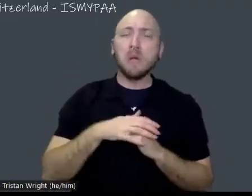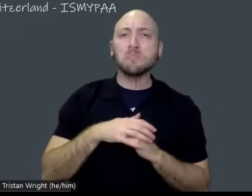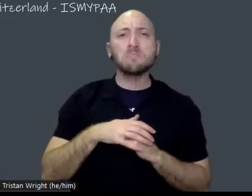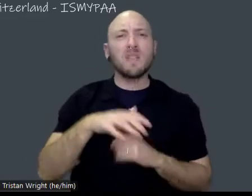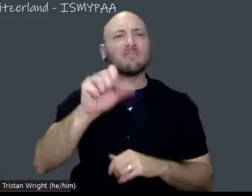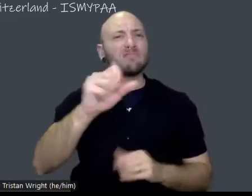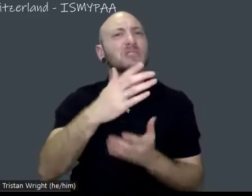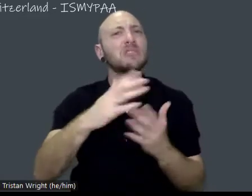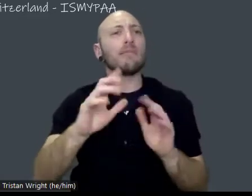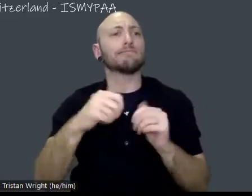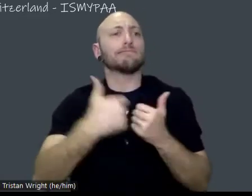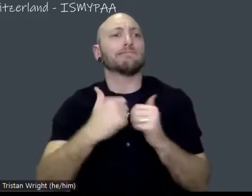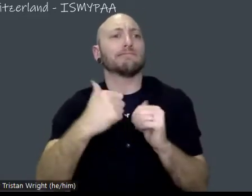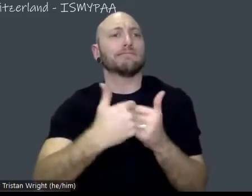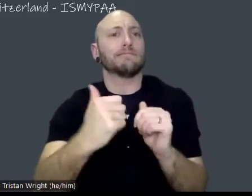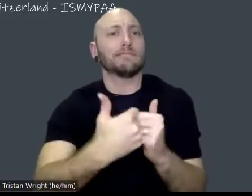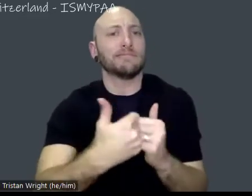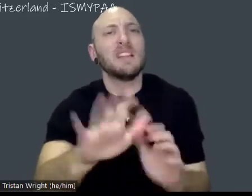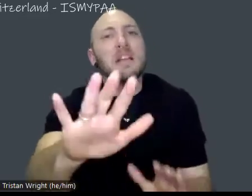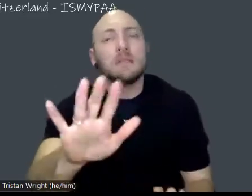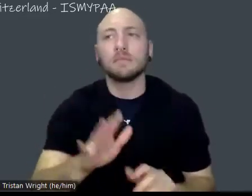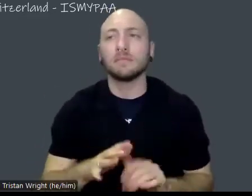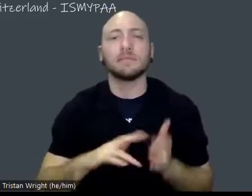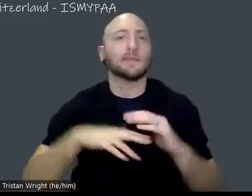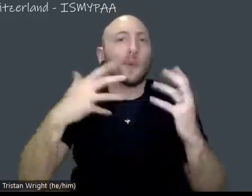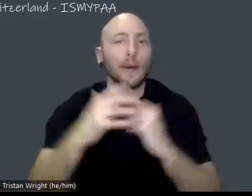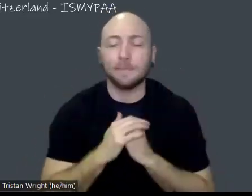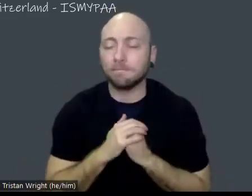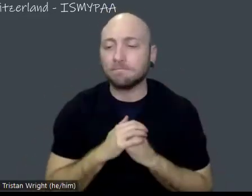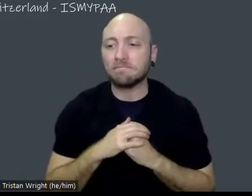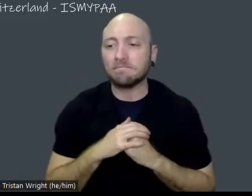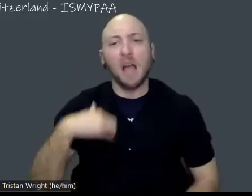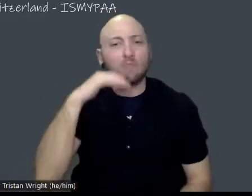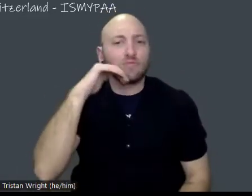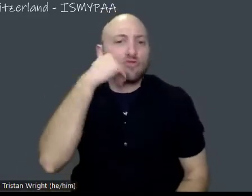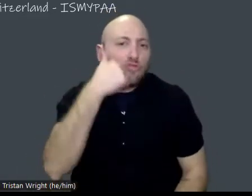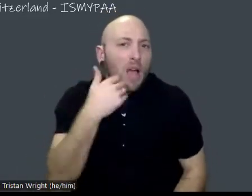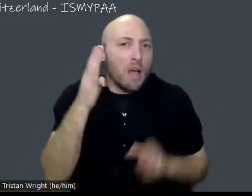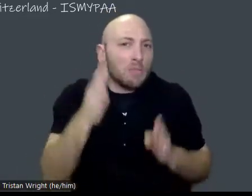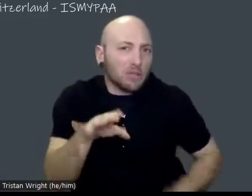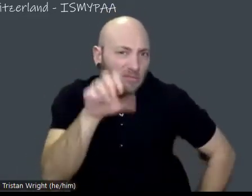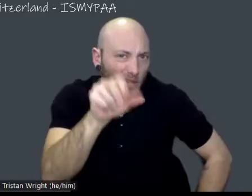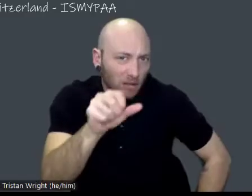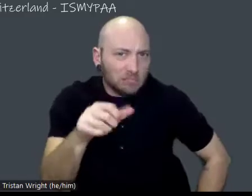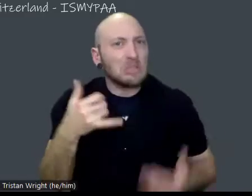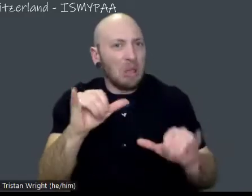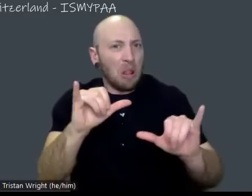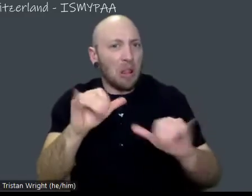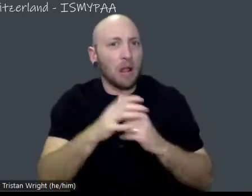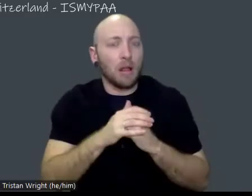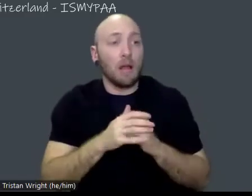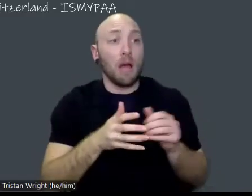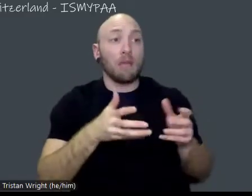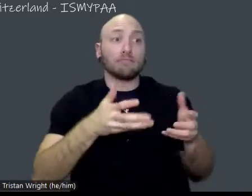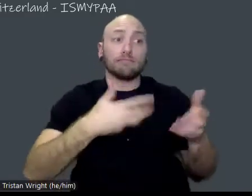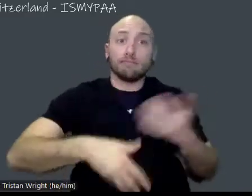meaning I'm a shy guy, still am. I had my difficulties to relate to other people.